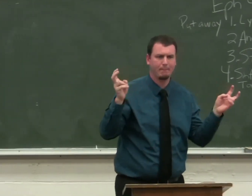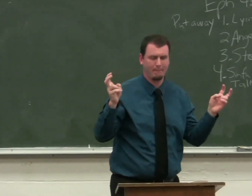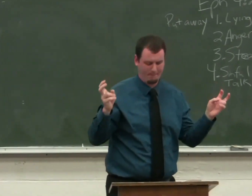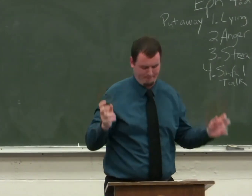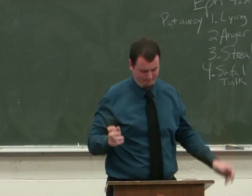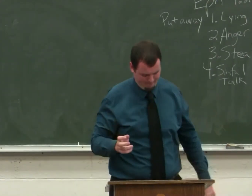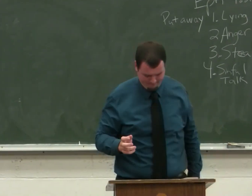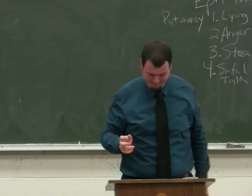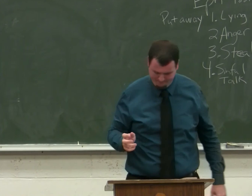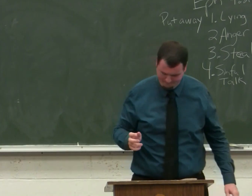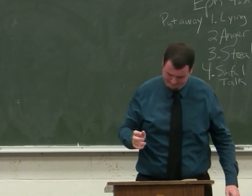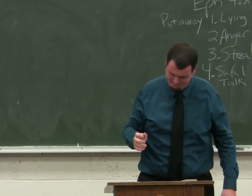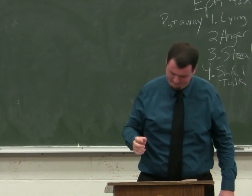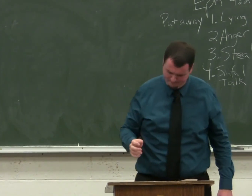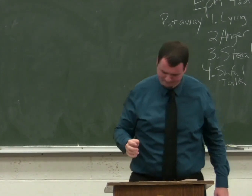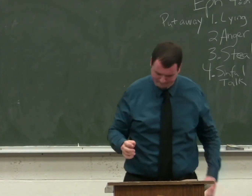Corrupt communication.